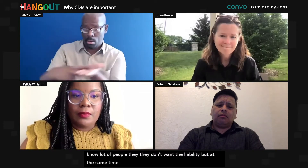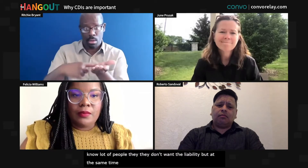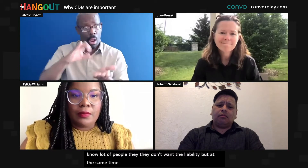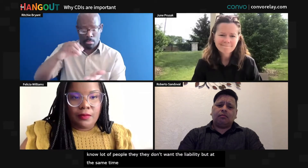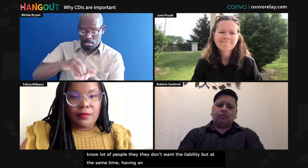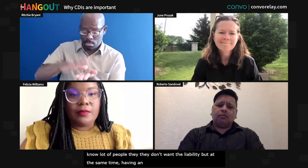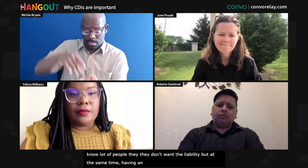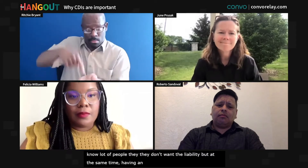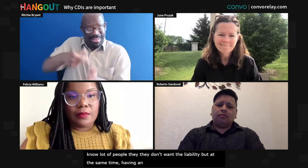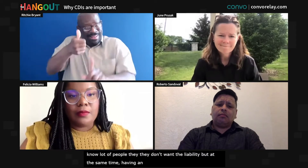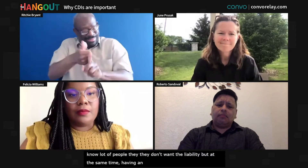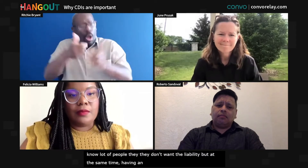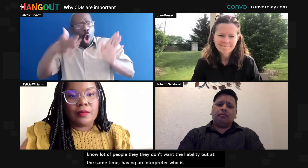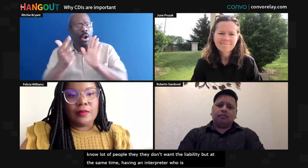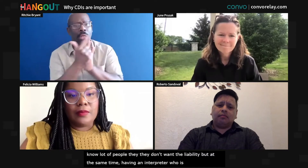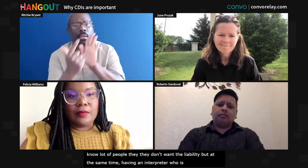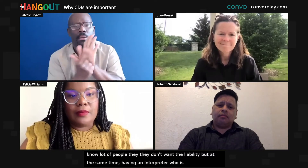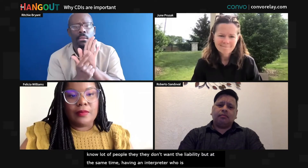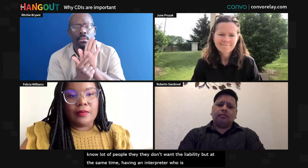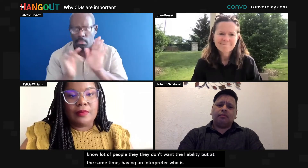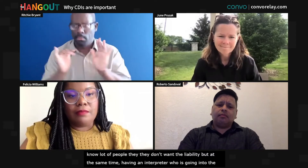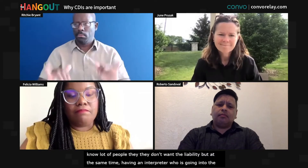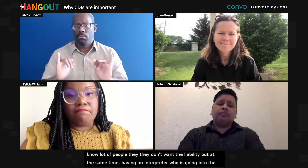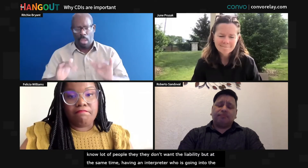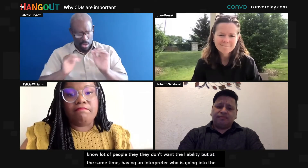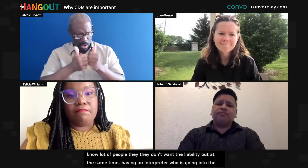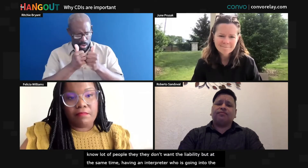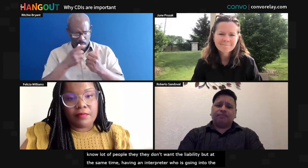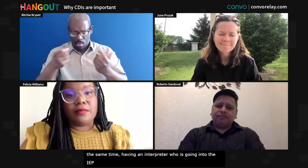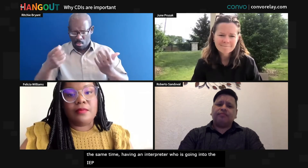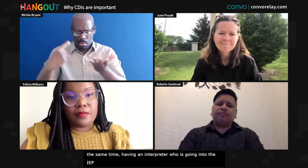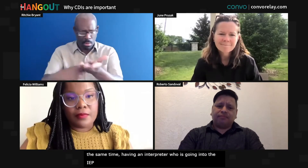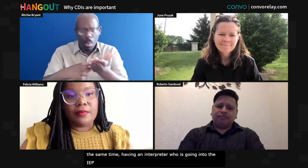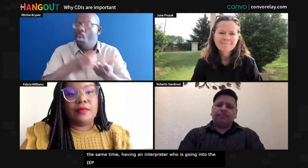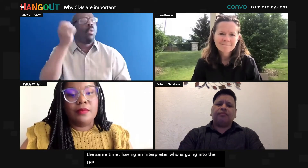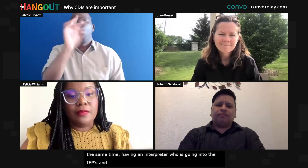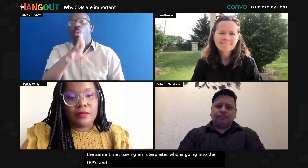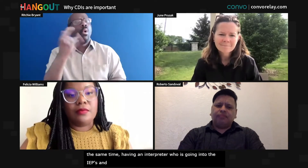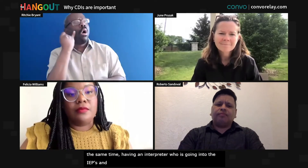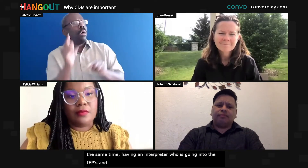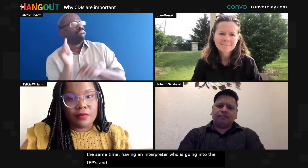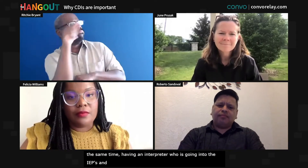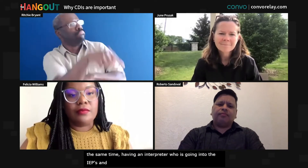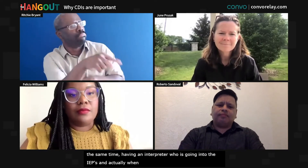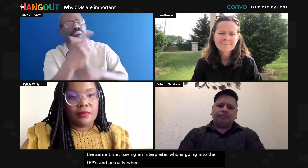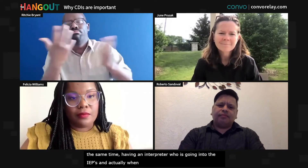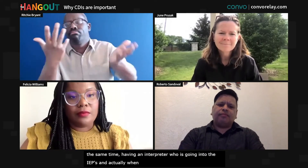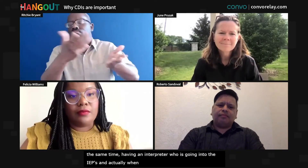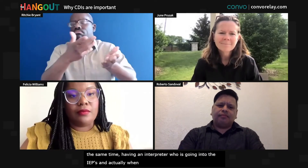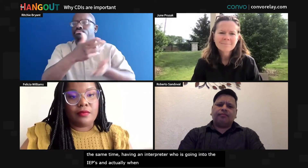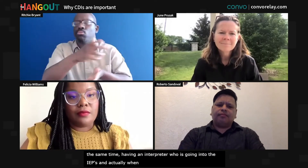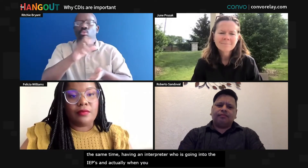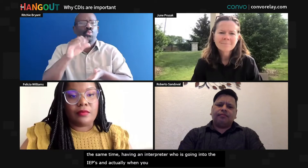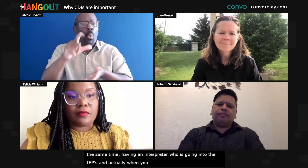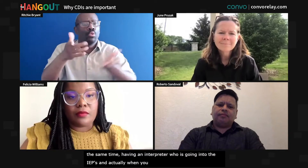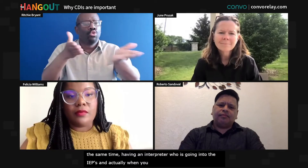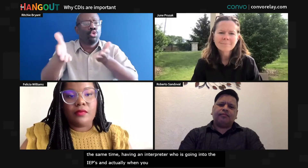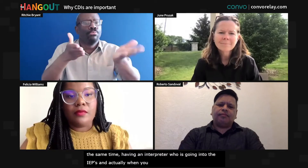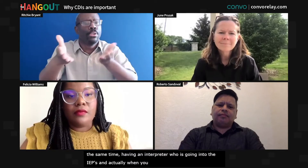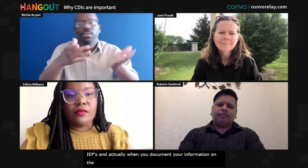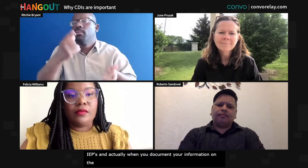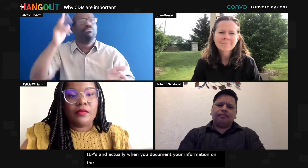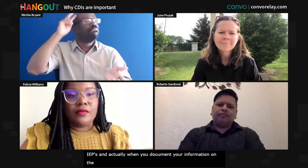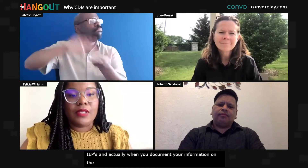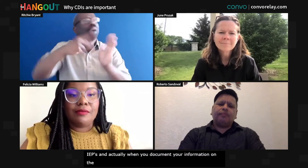going into the IEPs, and actually, when you document your information on the IEP, that's legal information. So you may